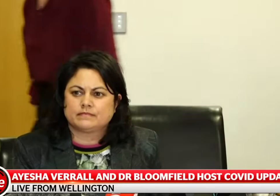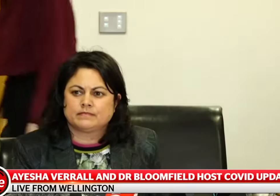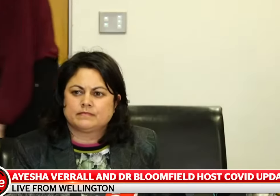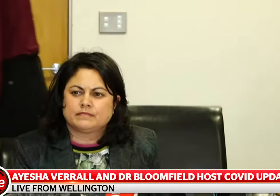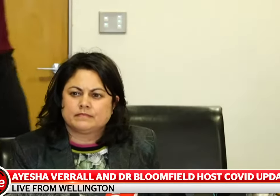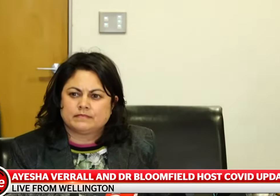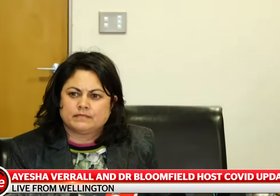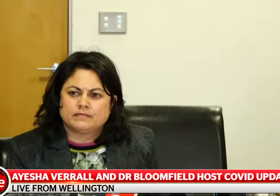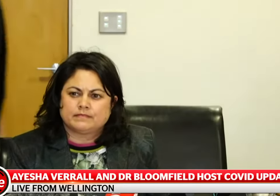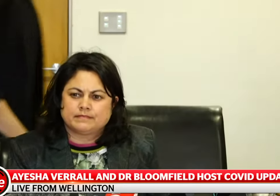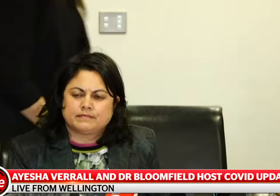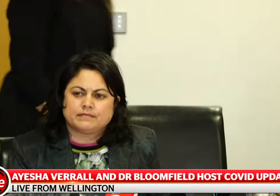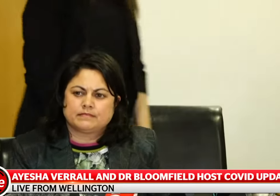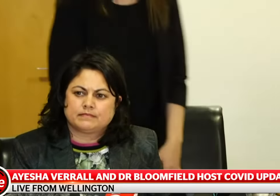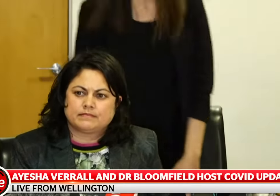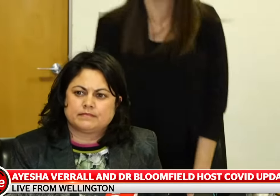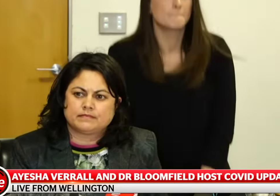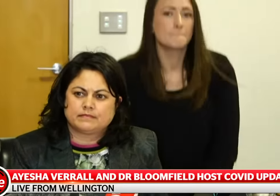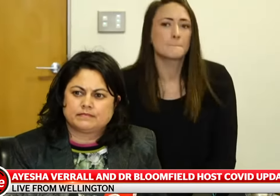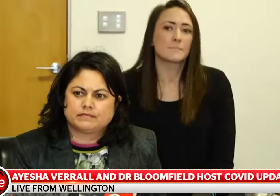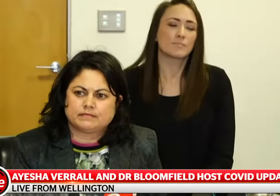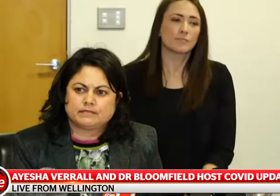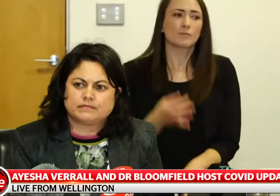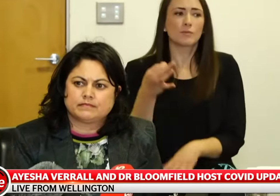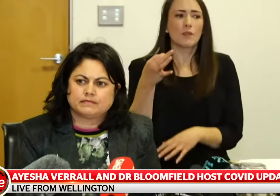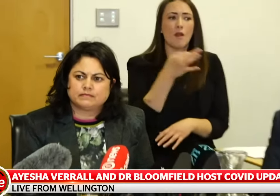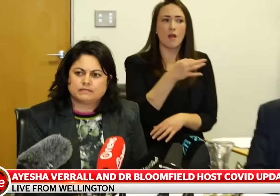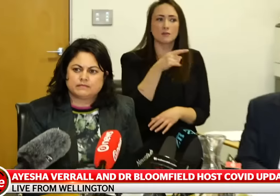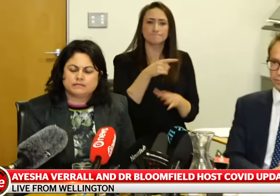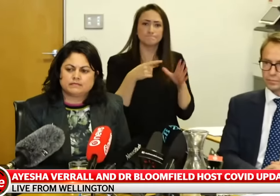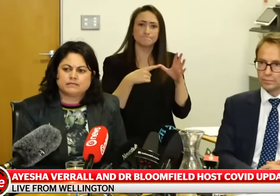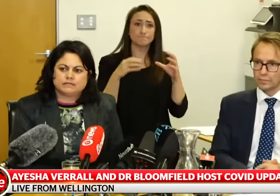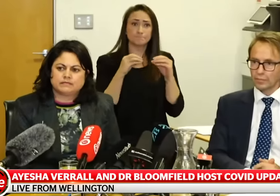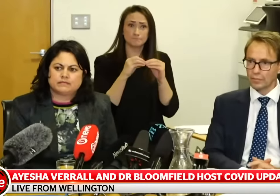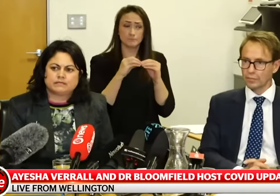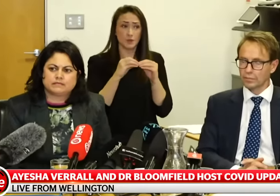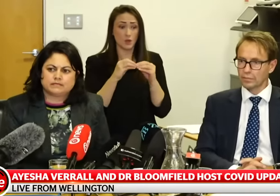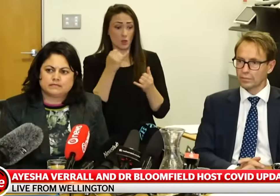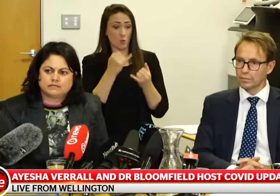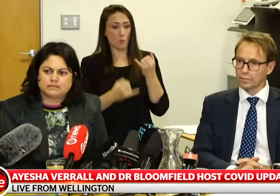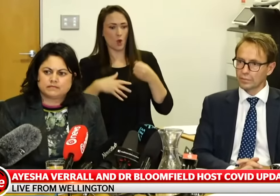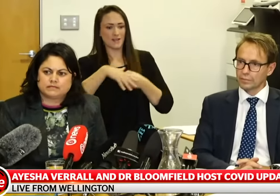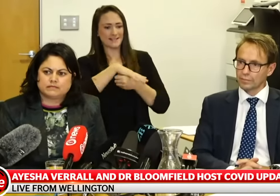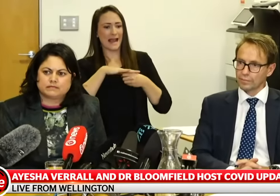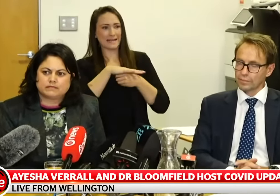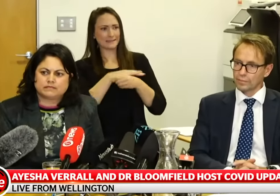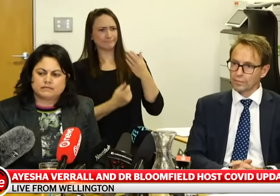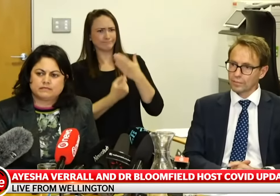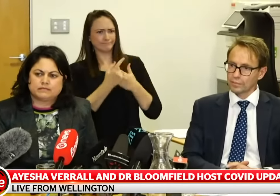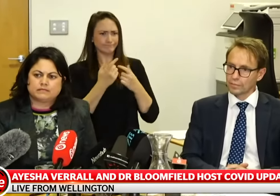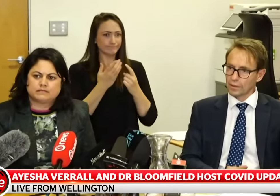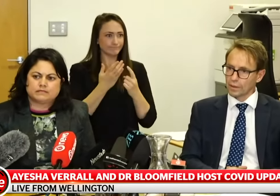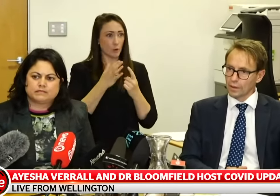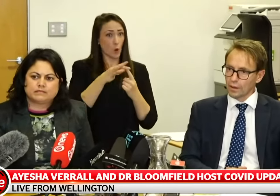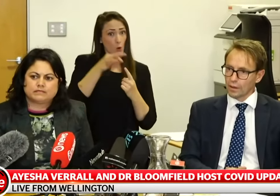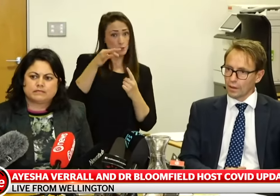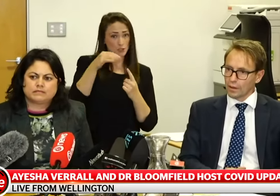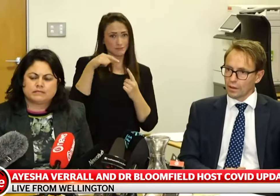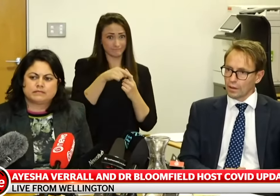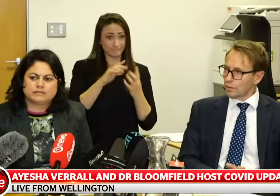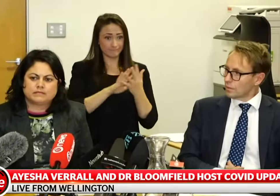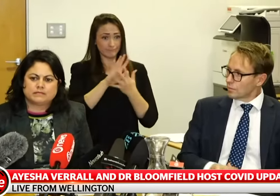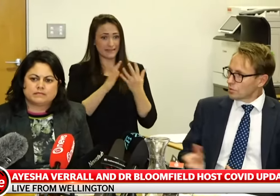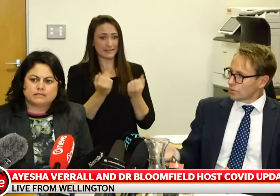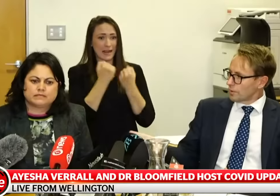it stands, when you look at that worst case scenario, will it stand up to that efficiently enough, or do more changes need to be